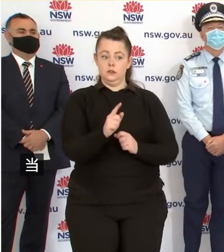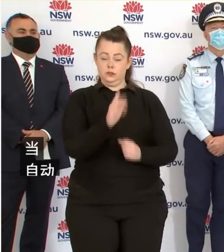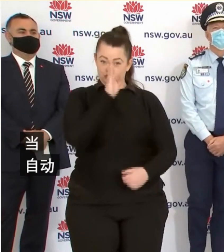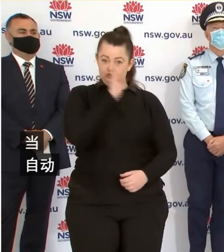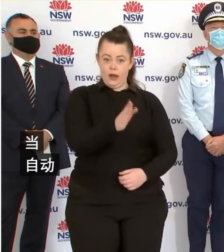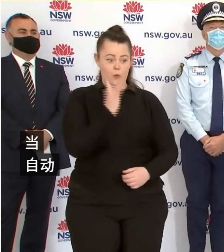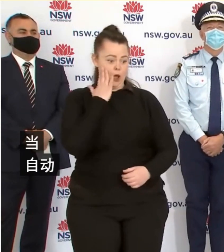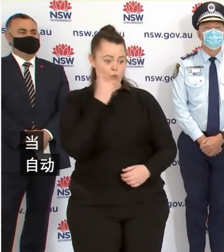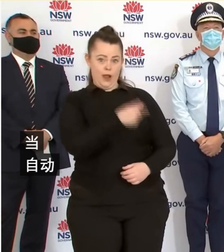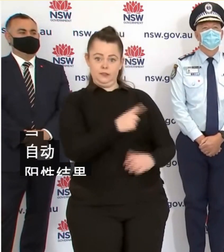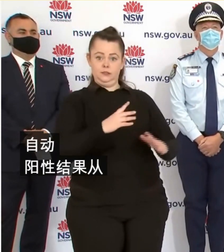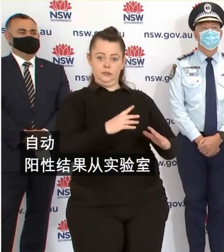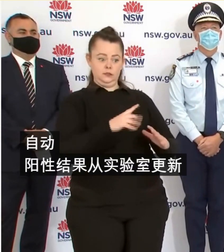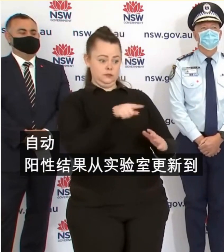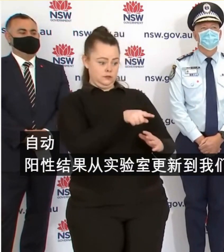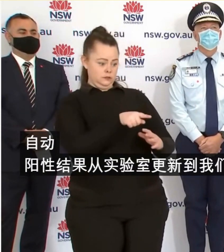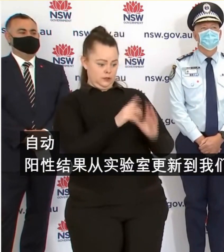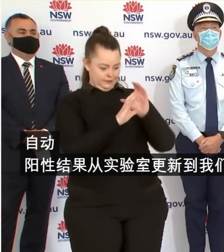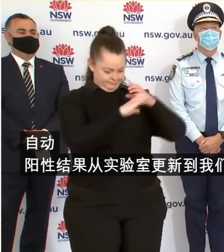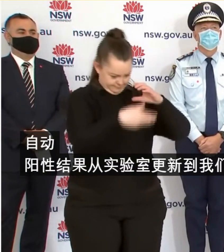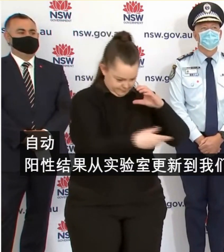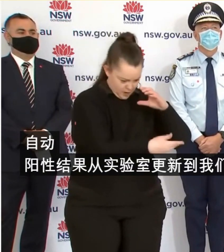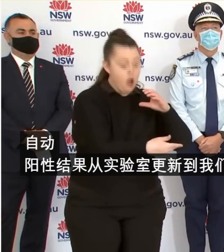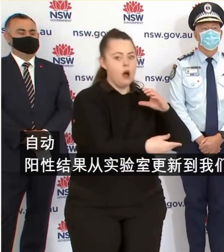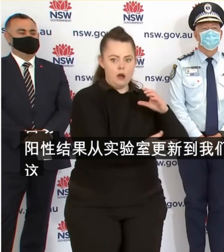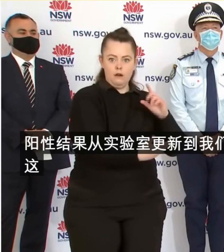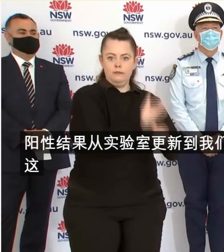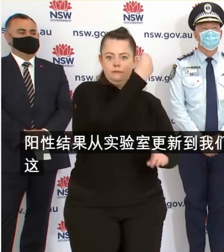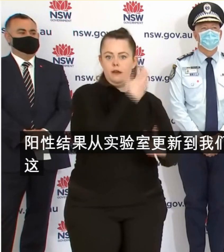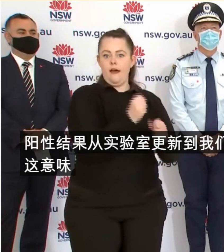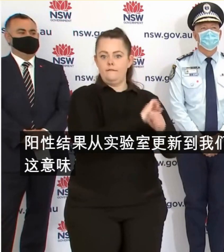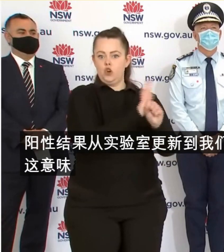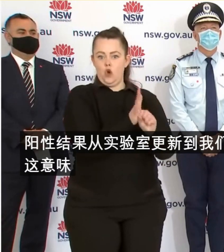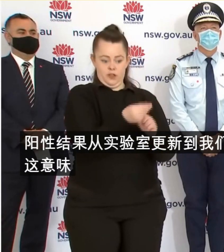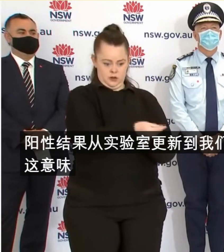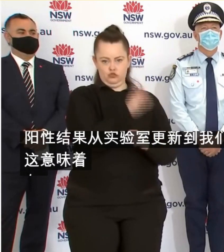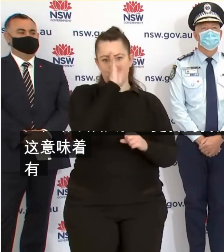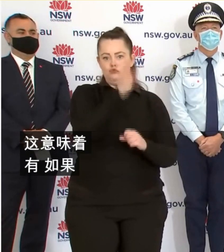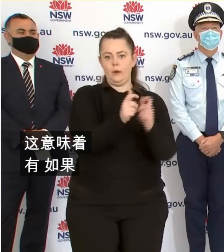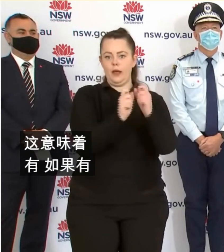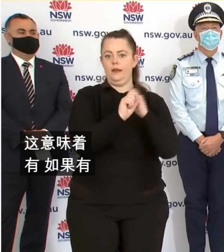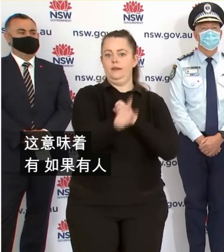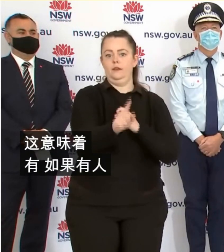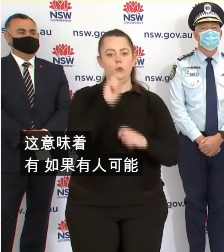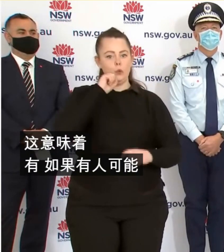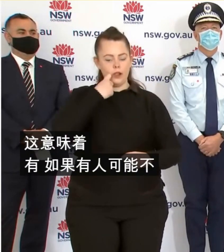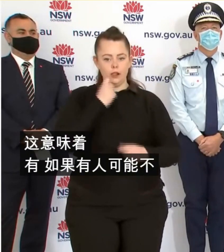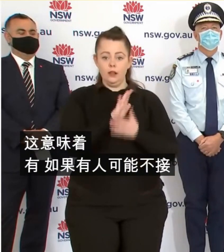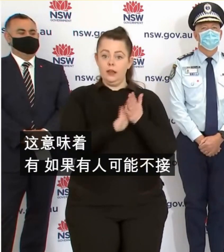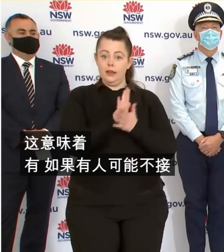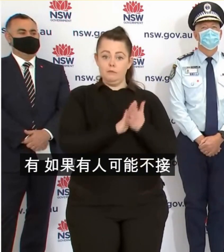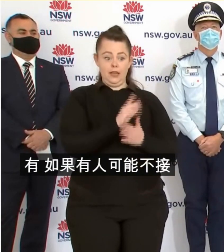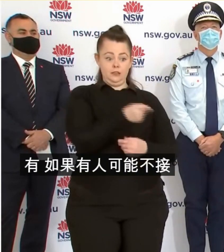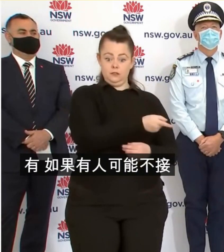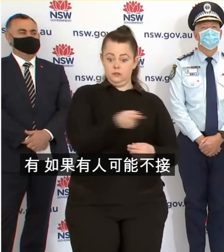the automated positives are uploaded to our system from the laboratories. Now, this means that there is no delay.